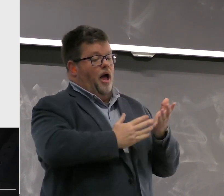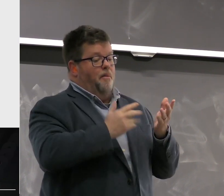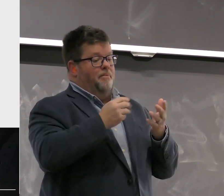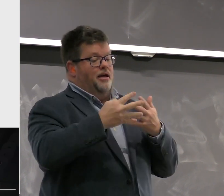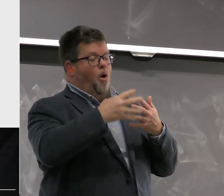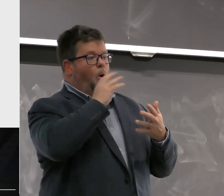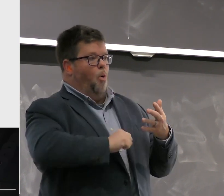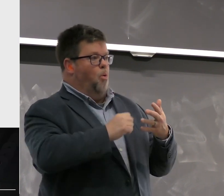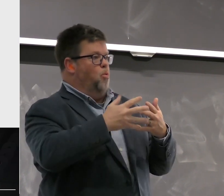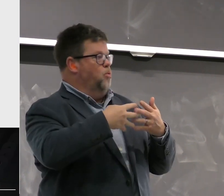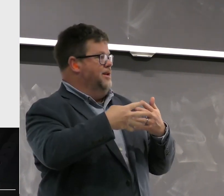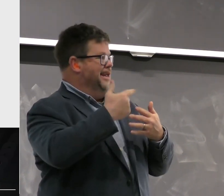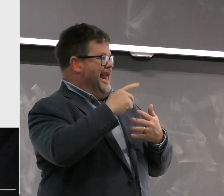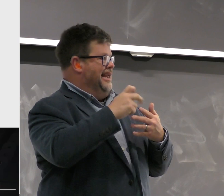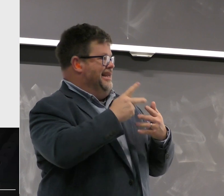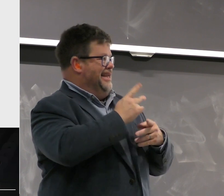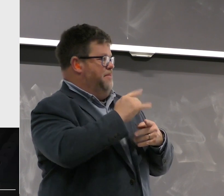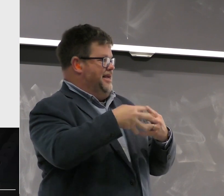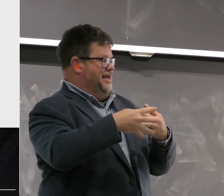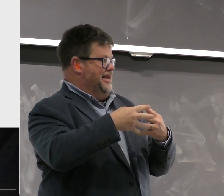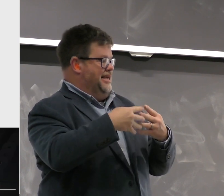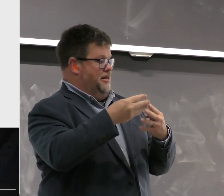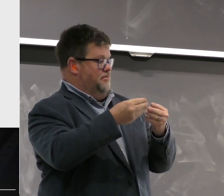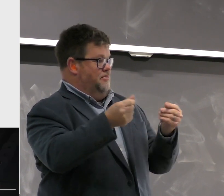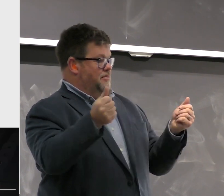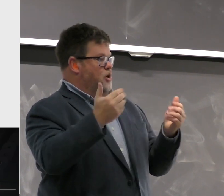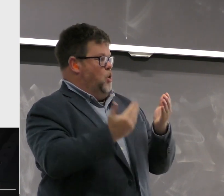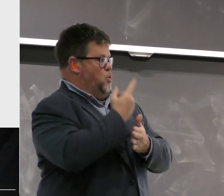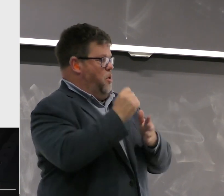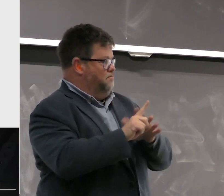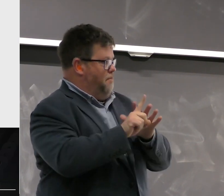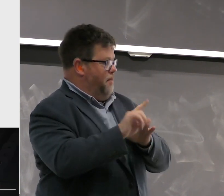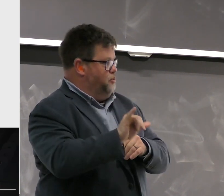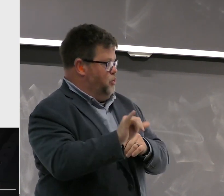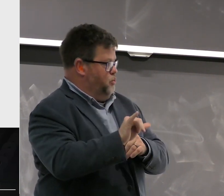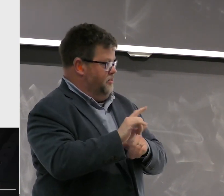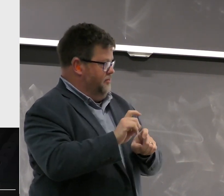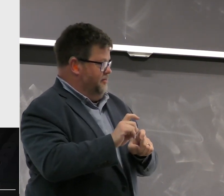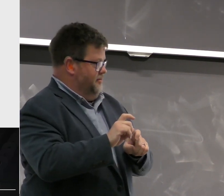notice some of the old gatekeeping going away and then new ones popping